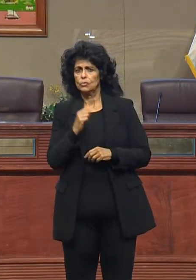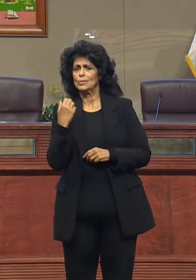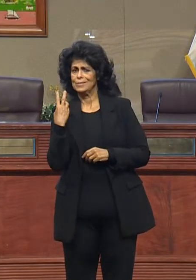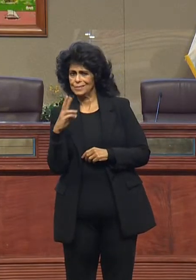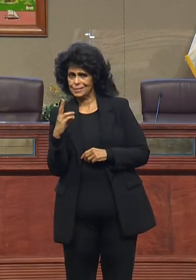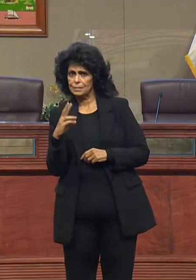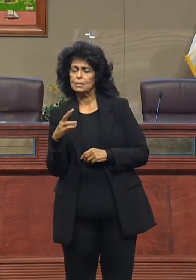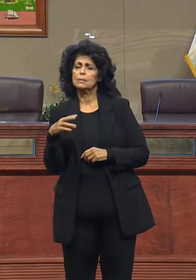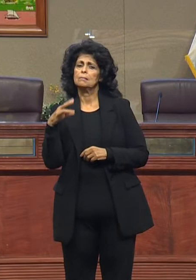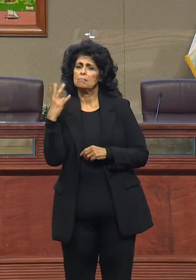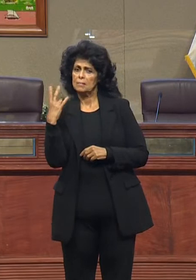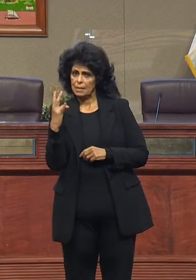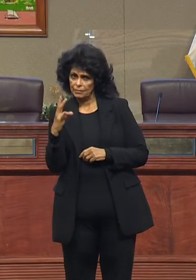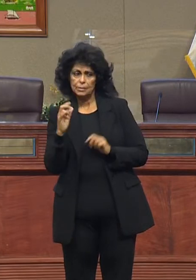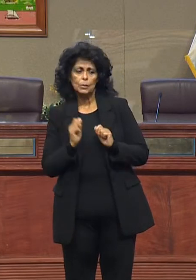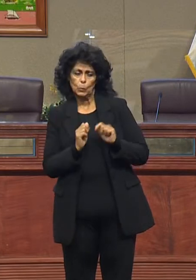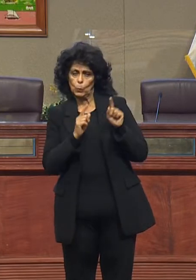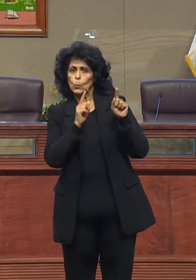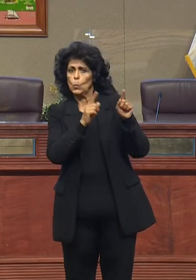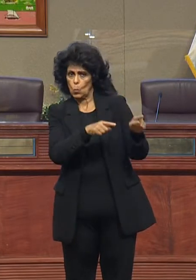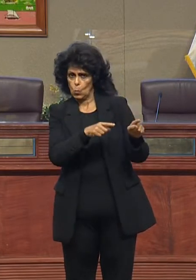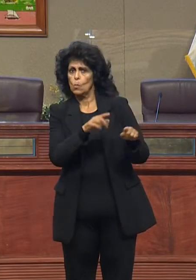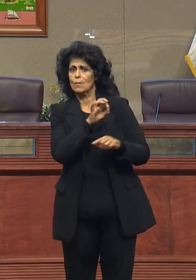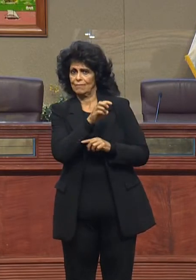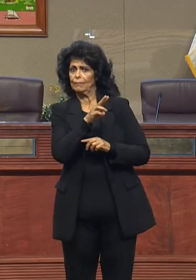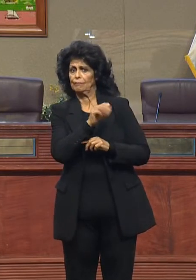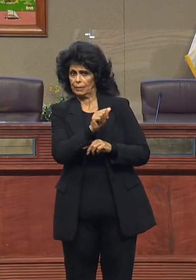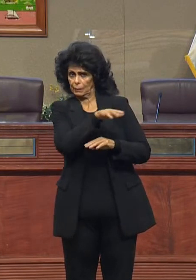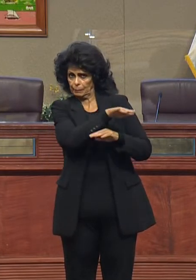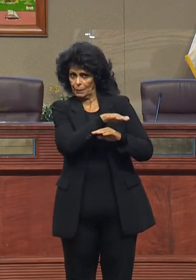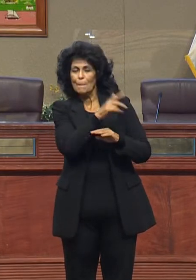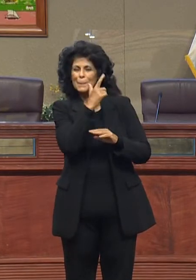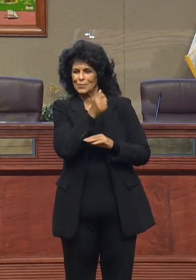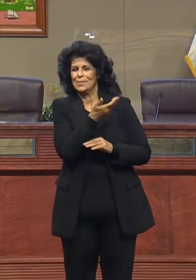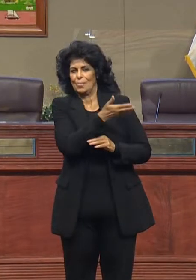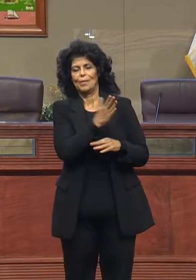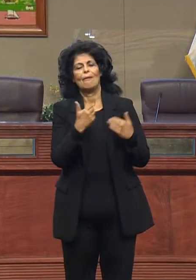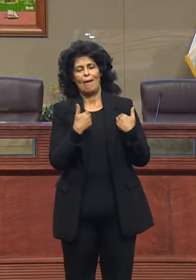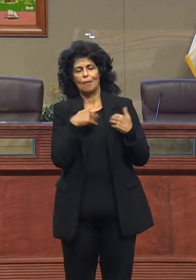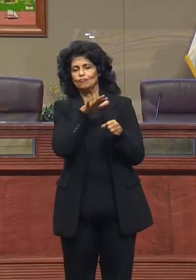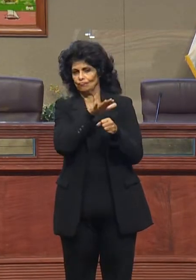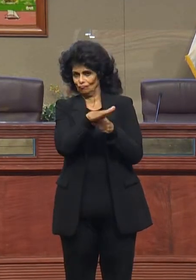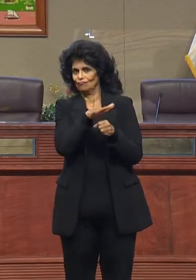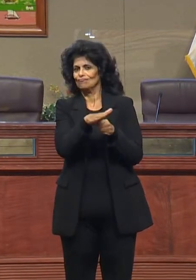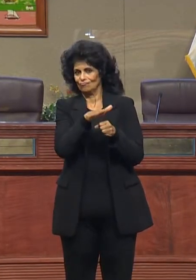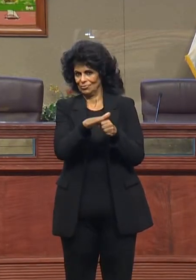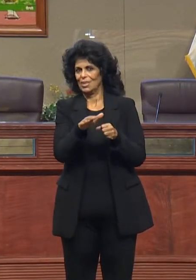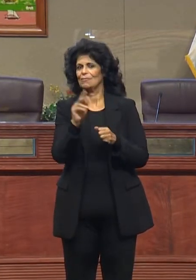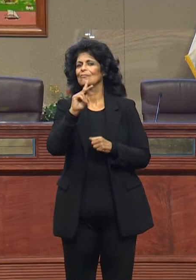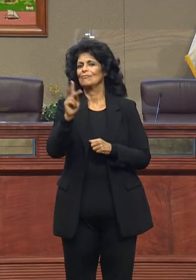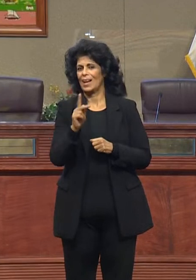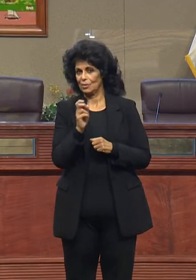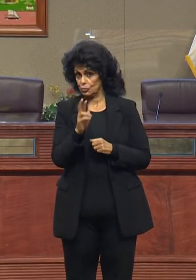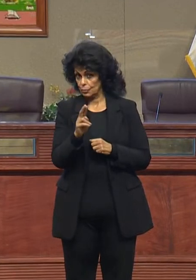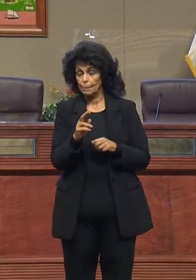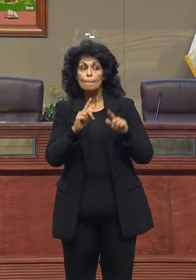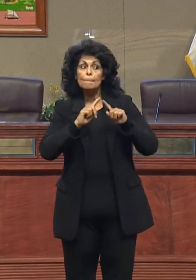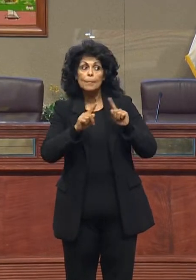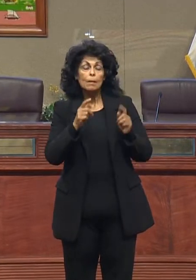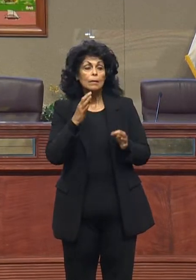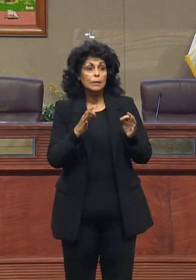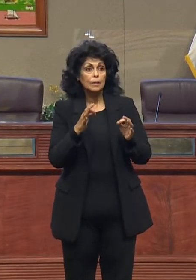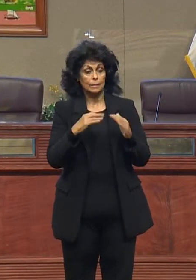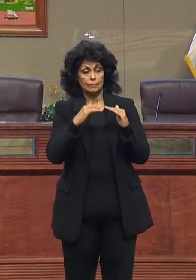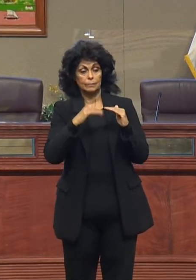the Pfizer vaccine is currently in good supply there. In order for a minor to be vaccinated,